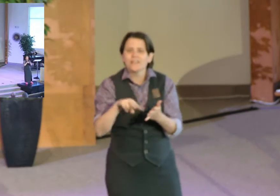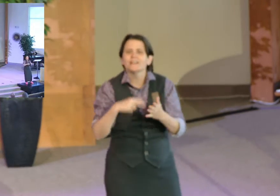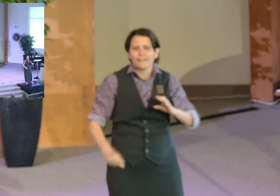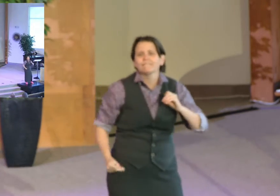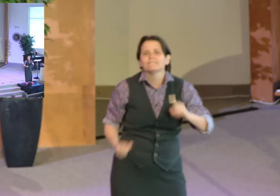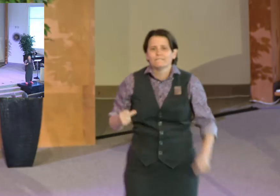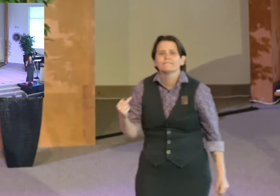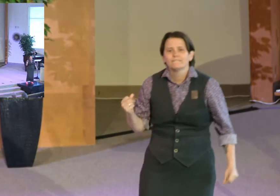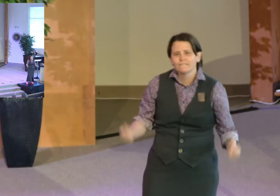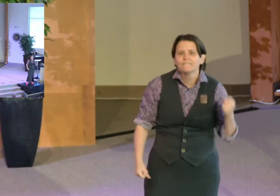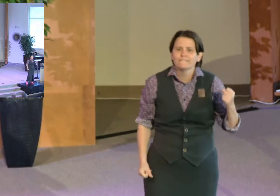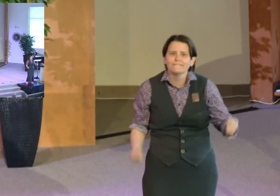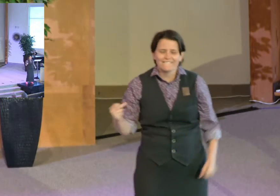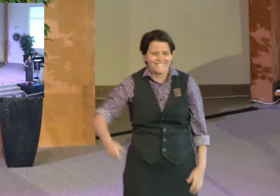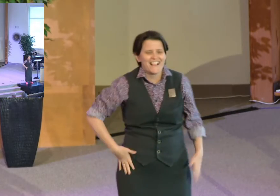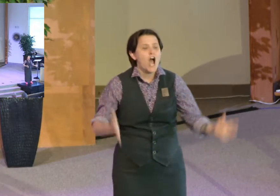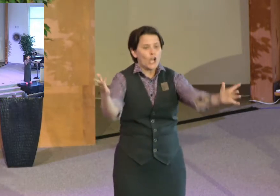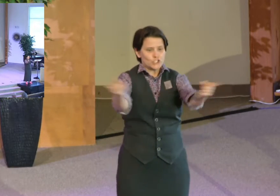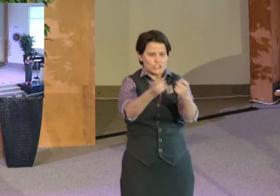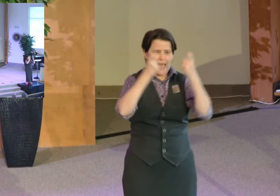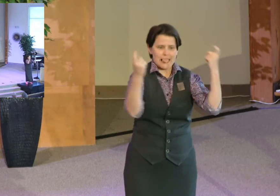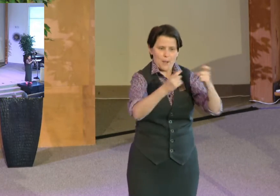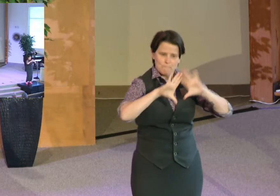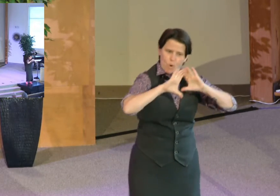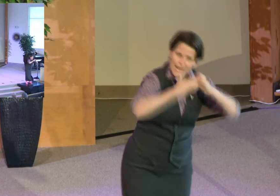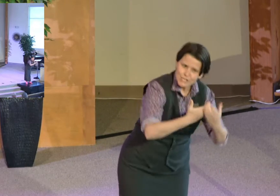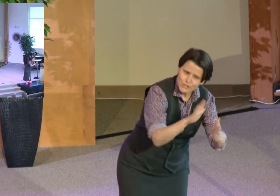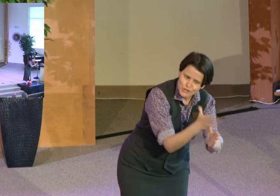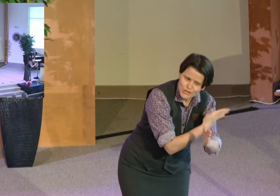the house.